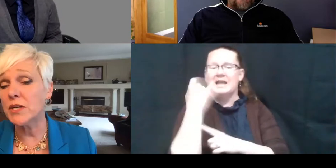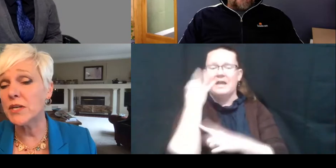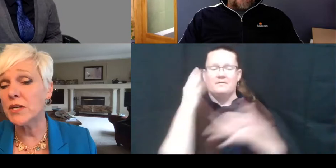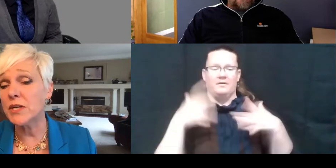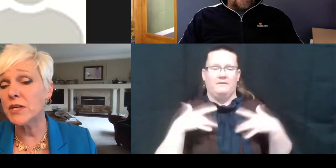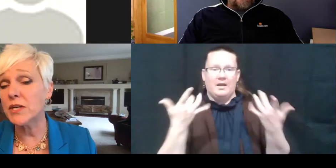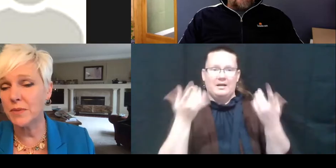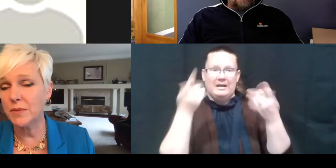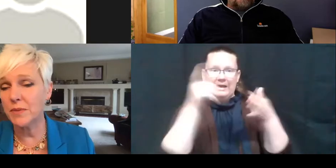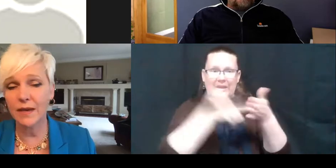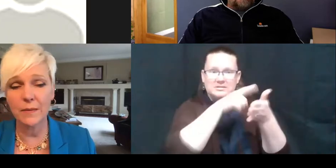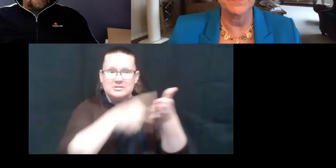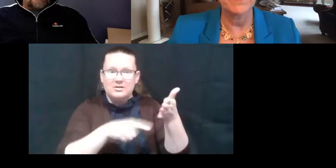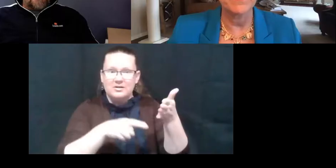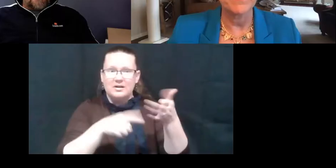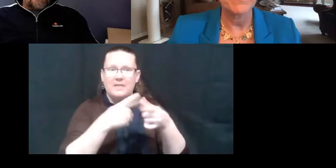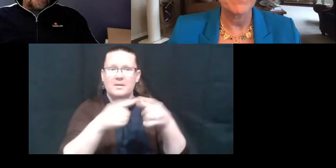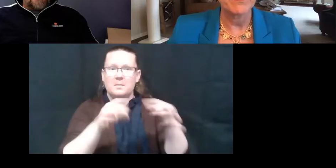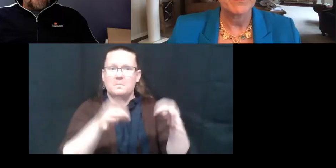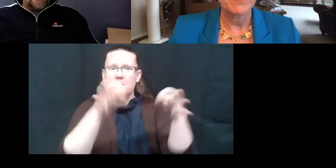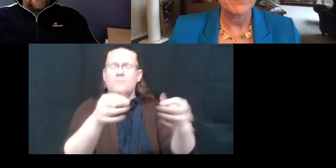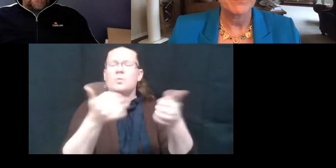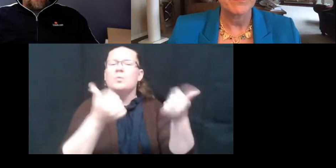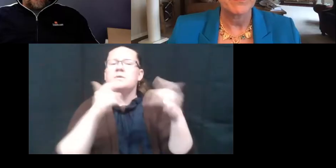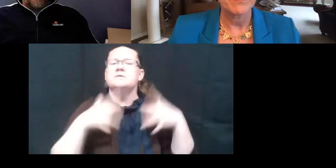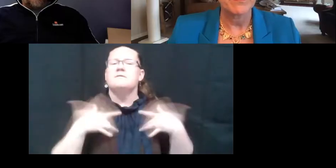to. Can you repeat that?